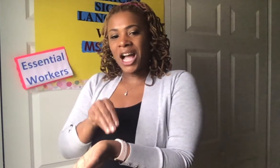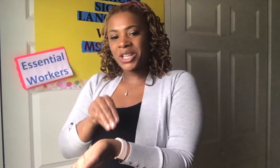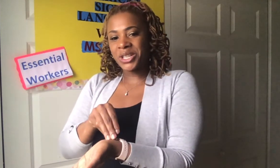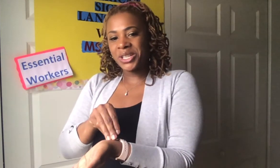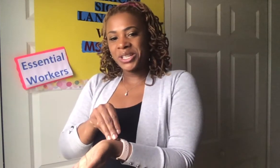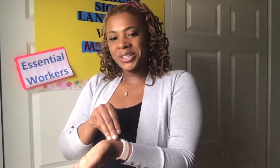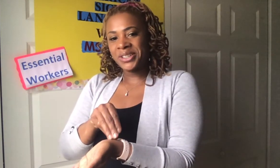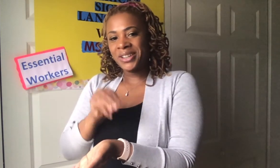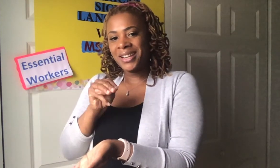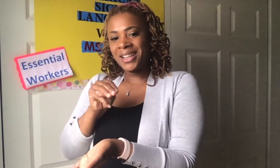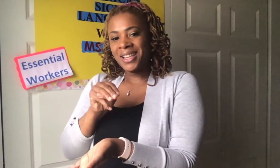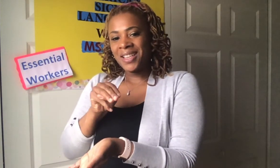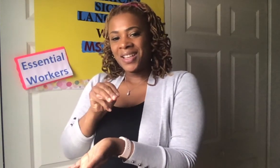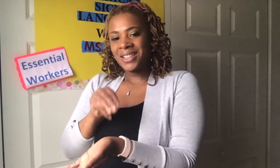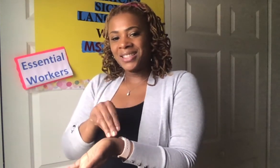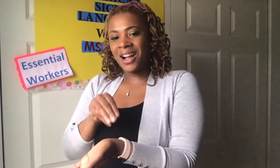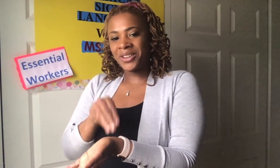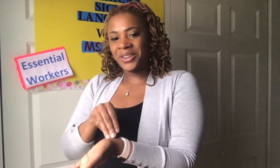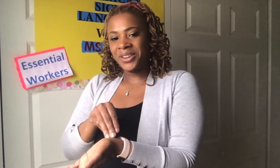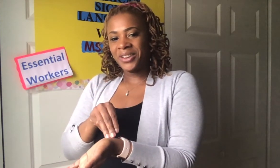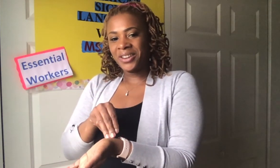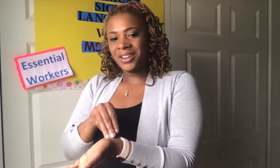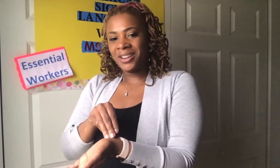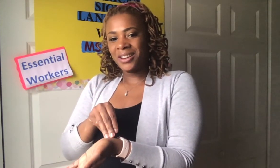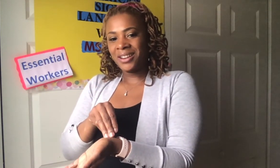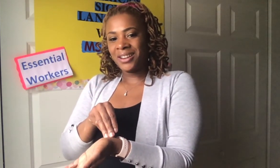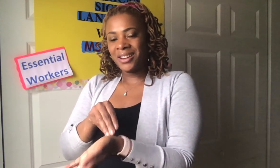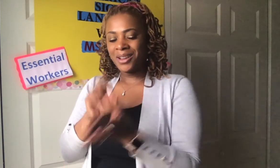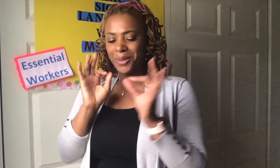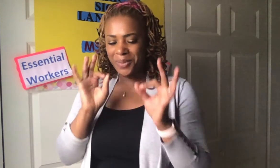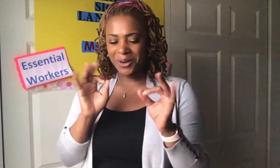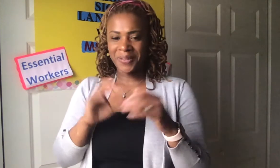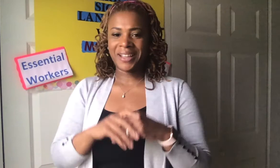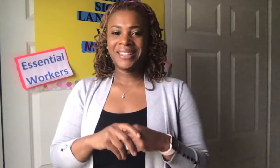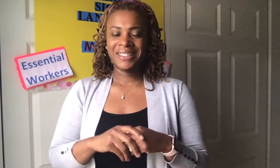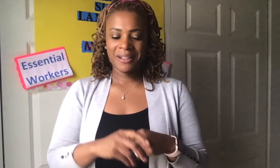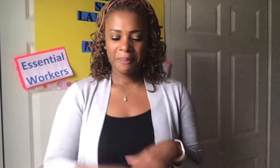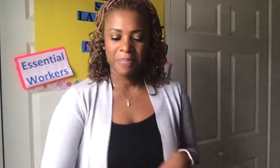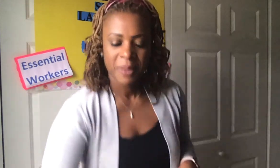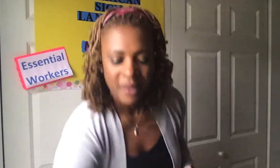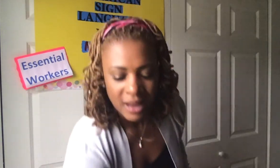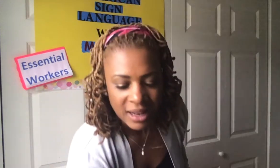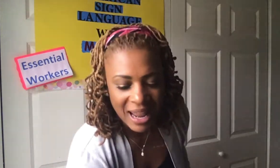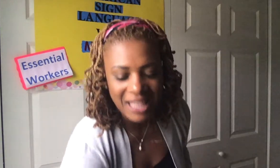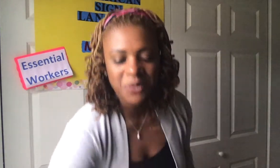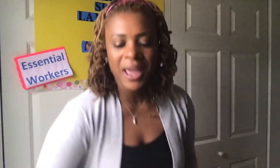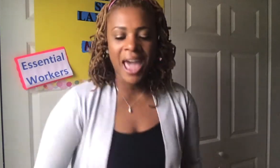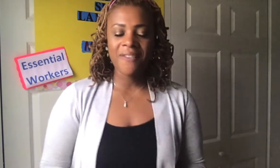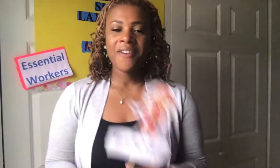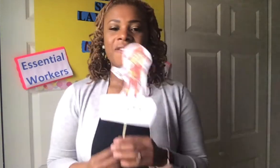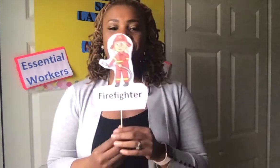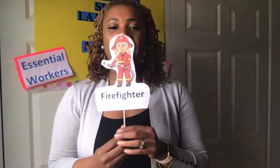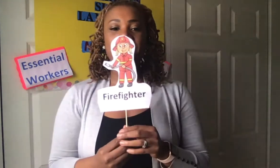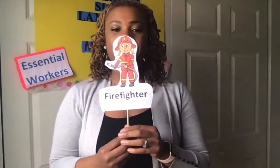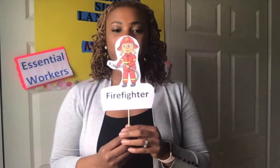Doctor. Doctor. Perfect. Next, we have firefighter.